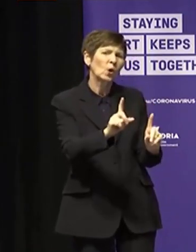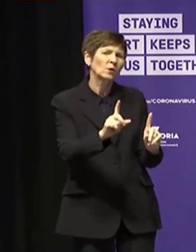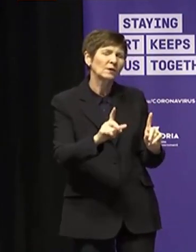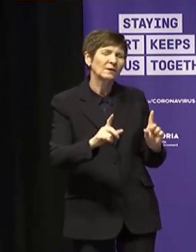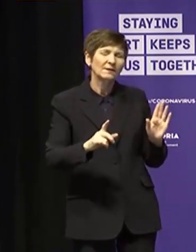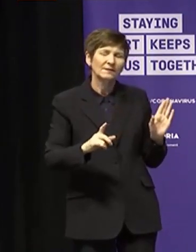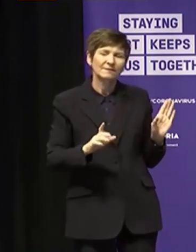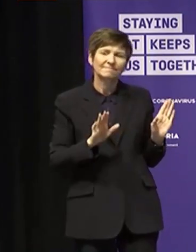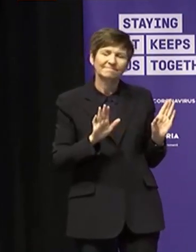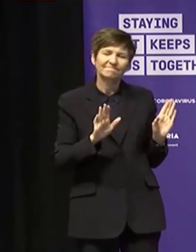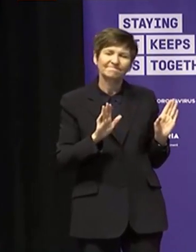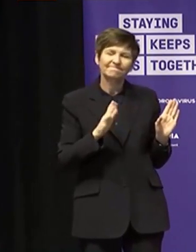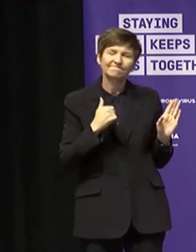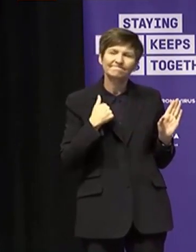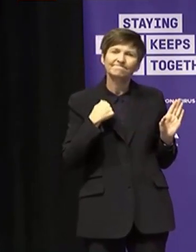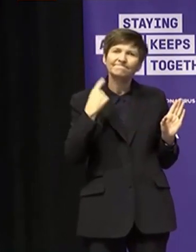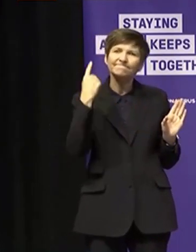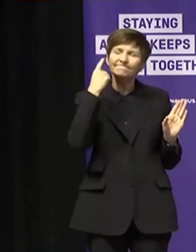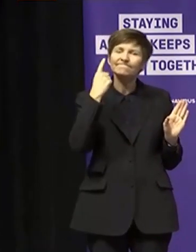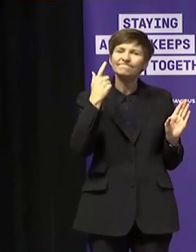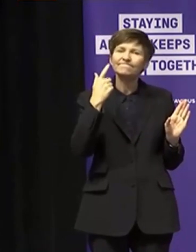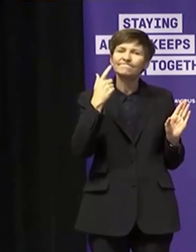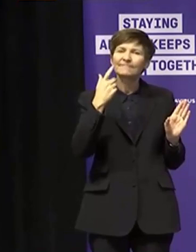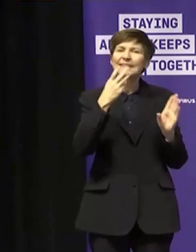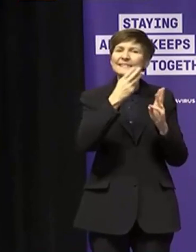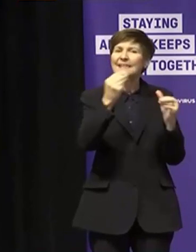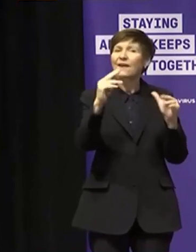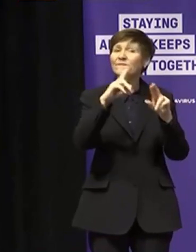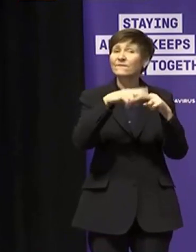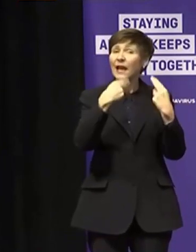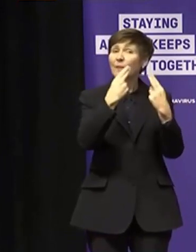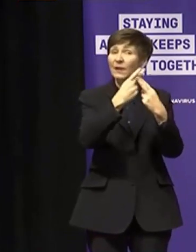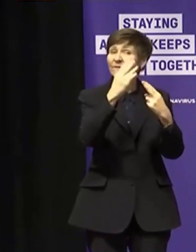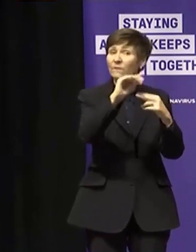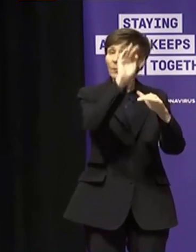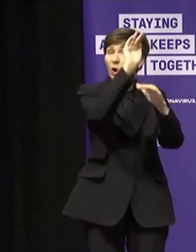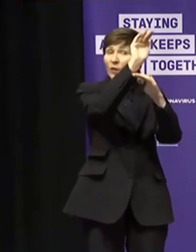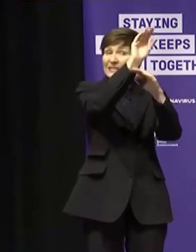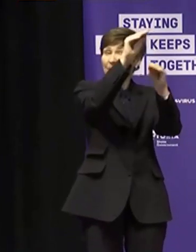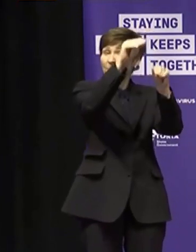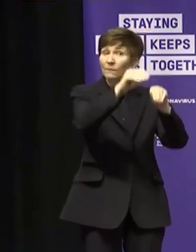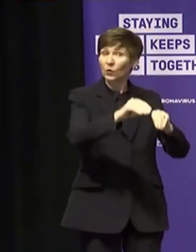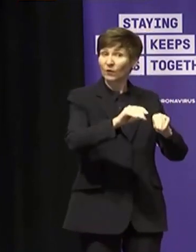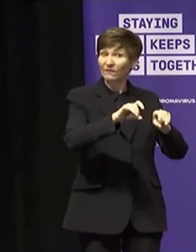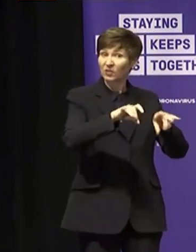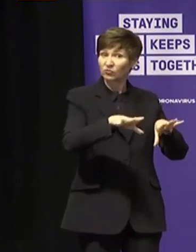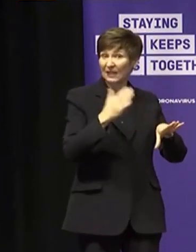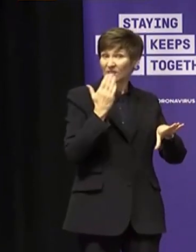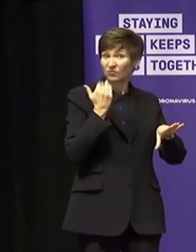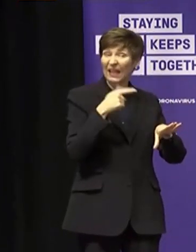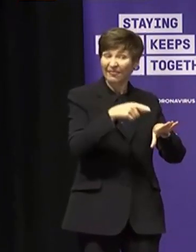certainly new migrant families that are larger. They have more kids. They have